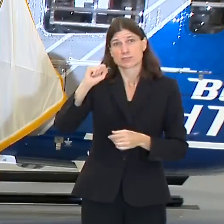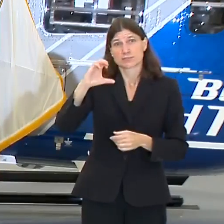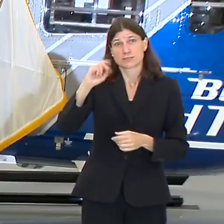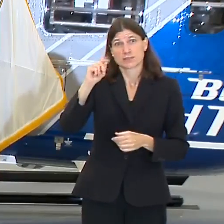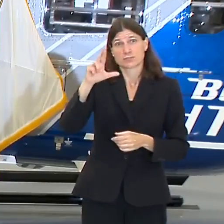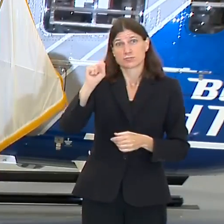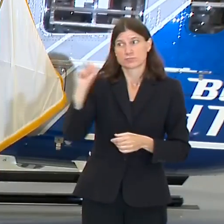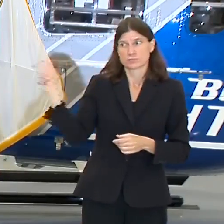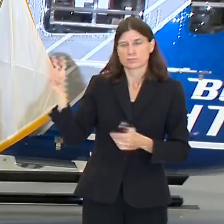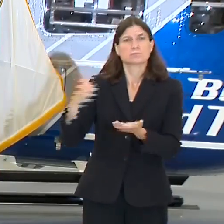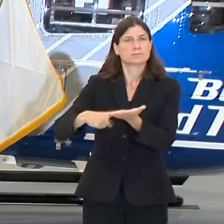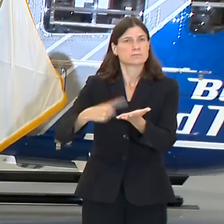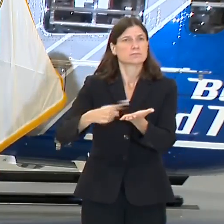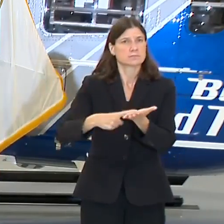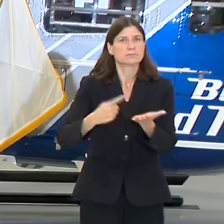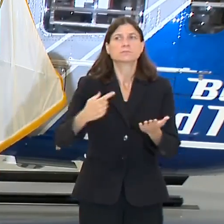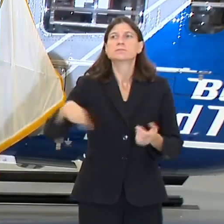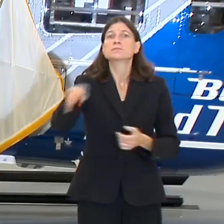open. Yeah.